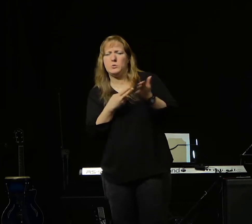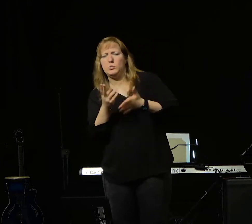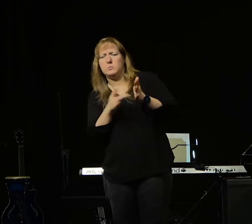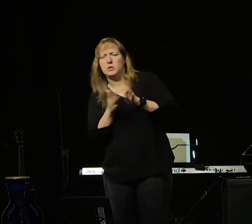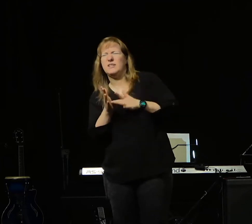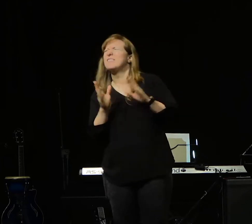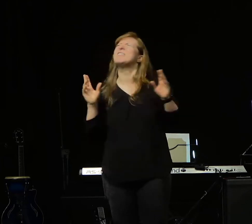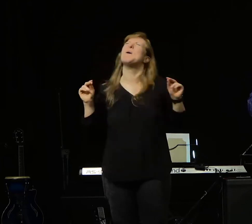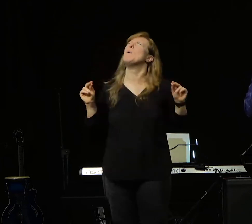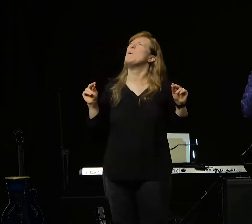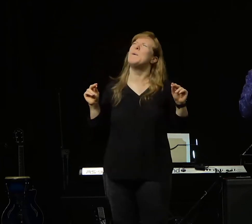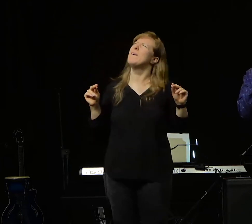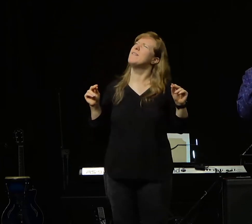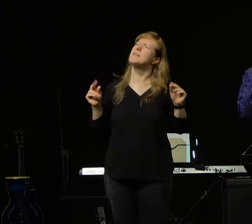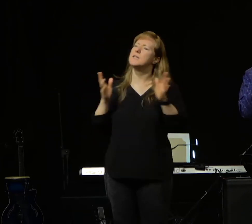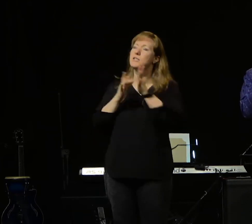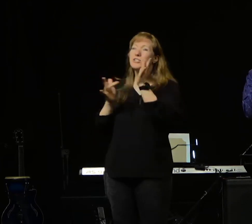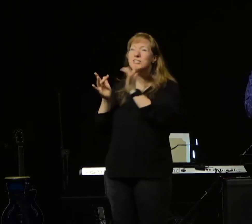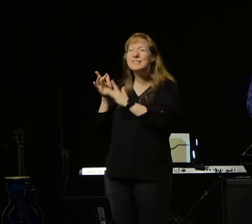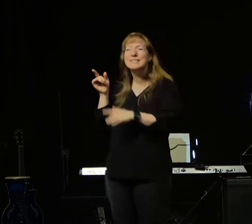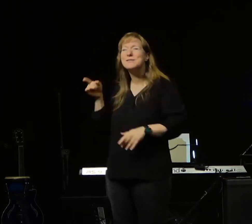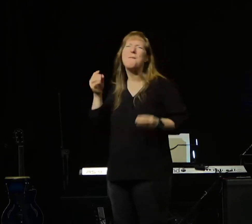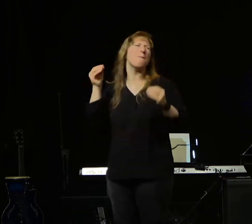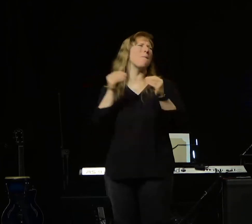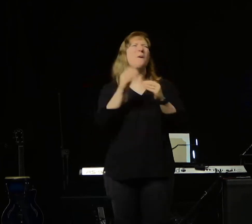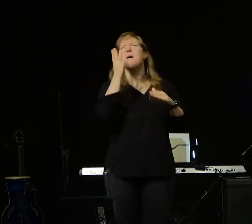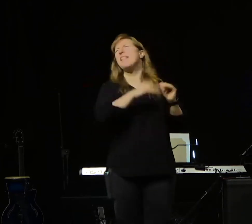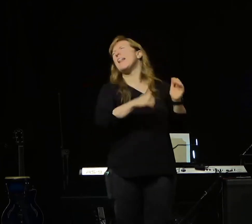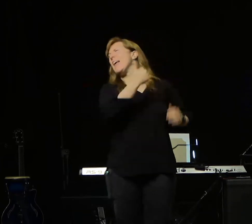He was way more than a good man.